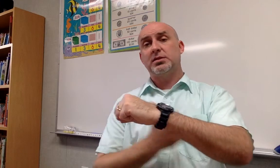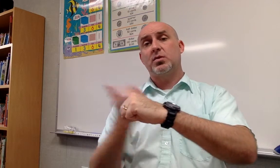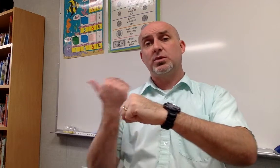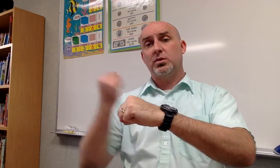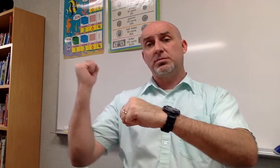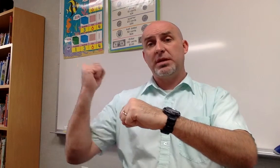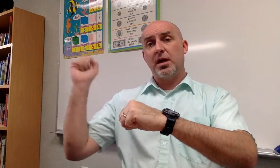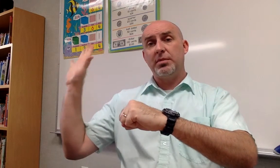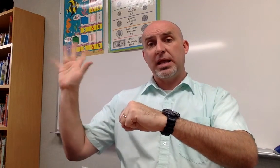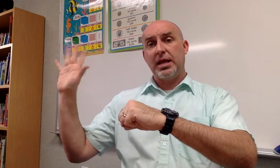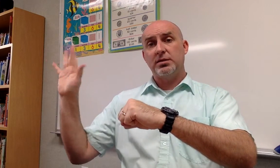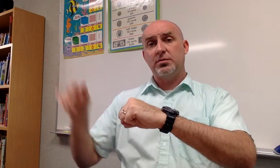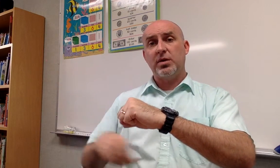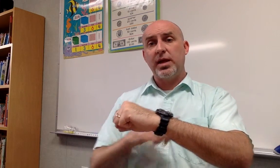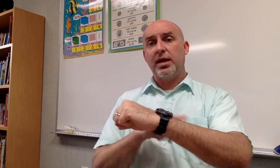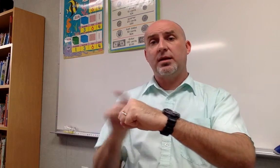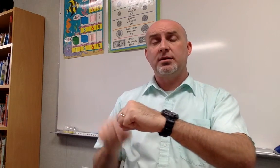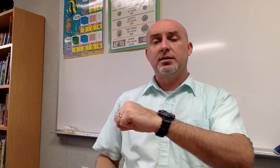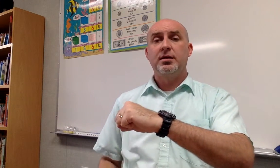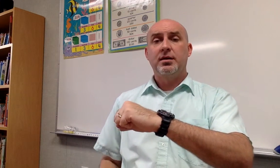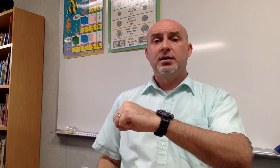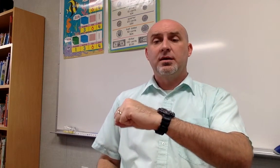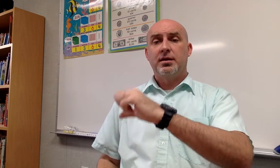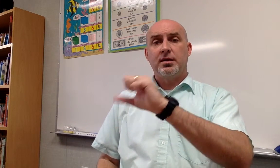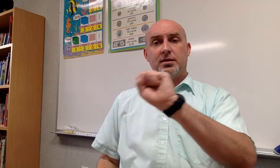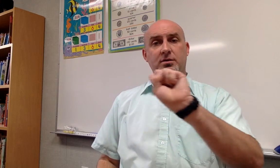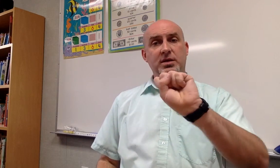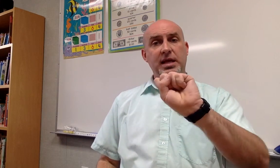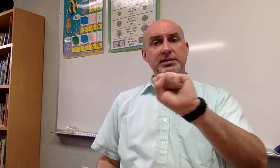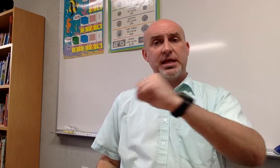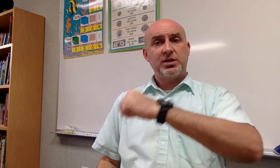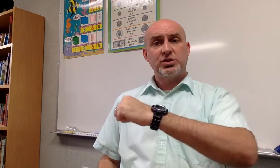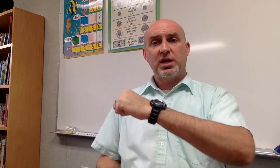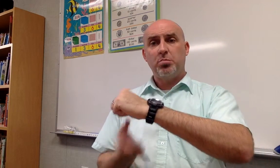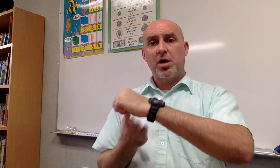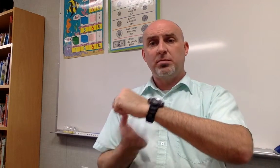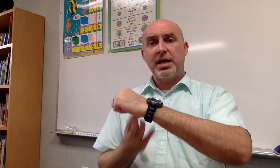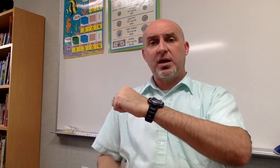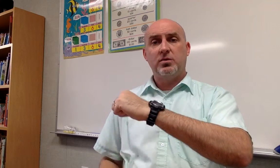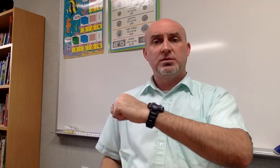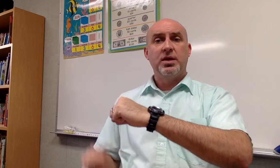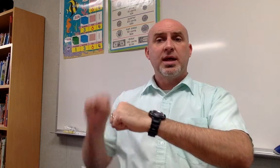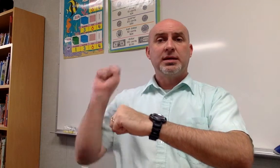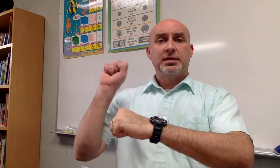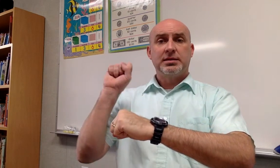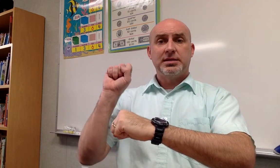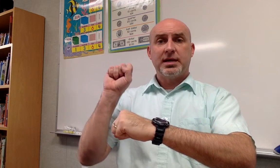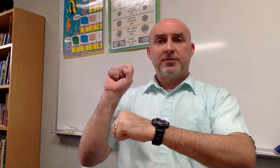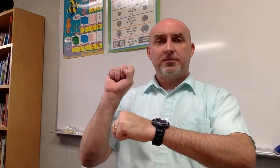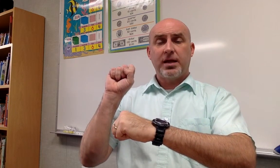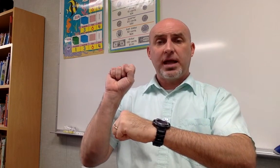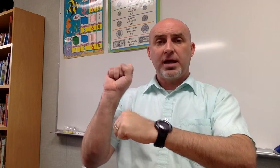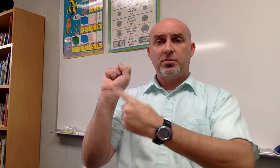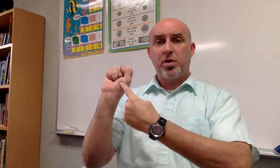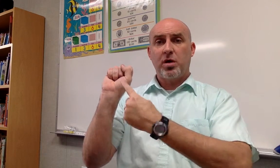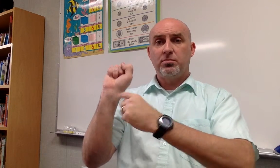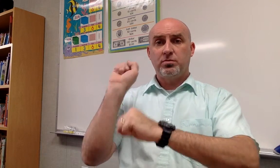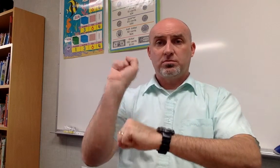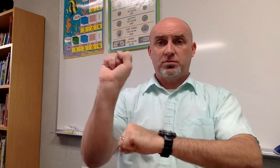going towards my dominant hand, to my right hand. Good S hand shape, palm down. Second hand, palm